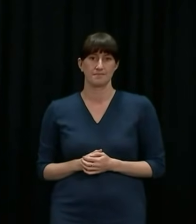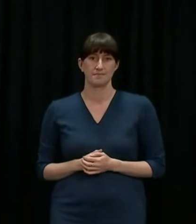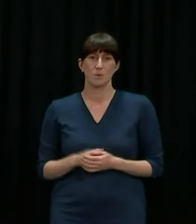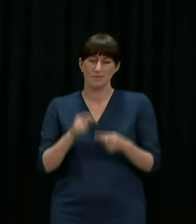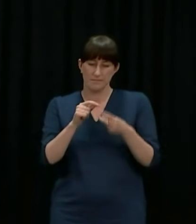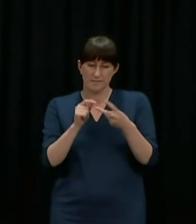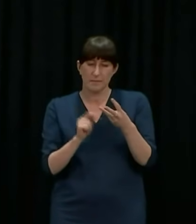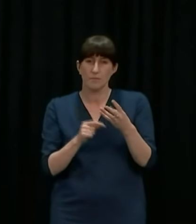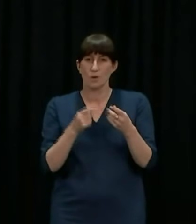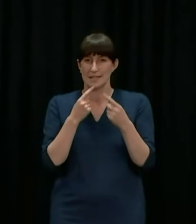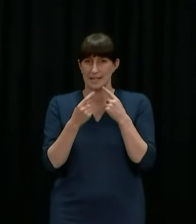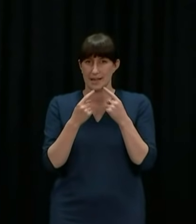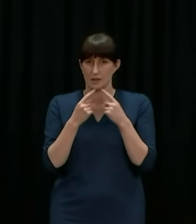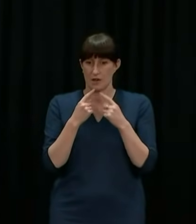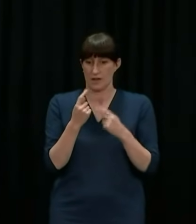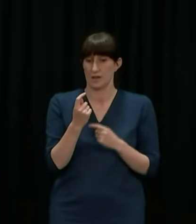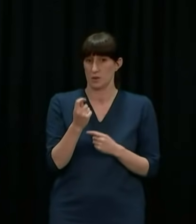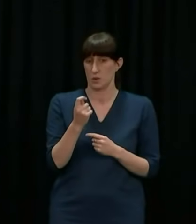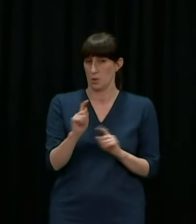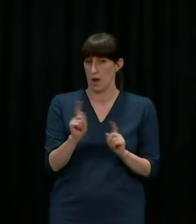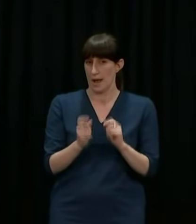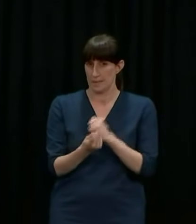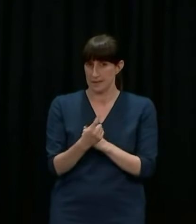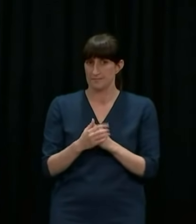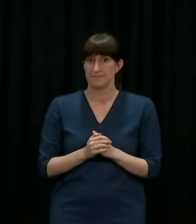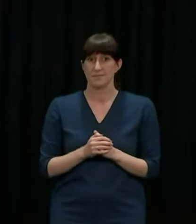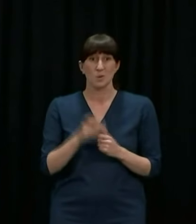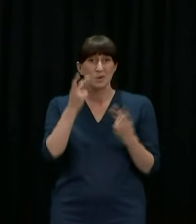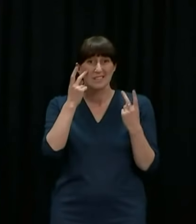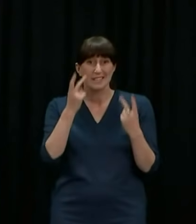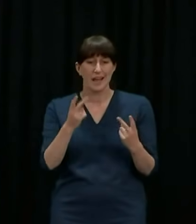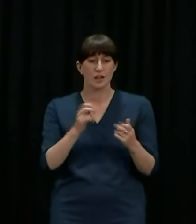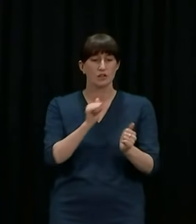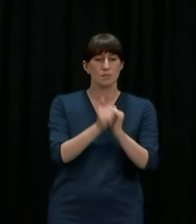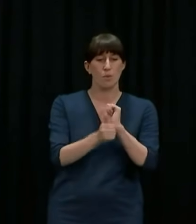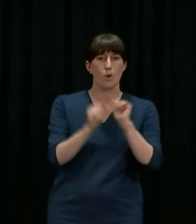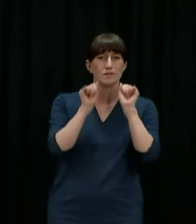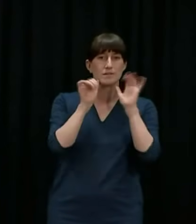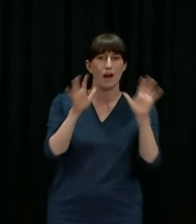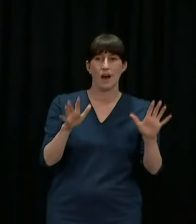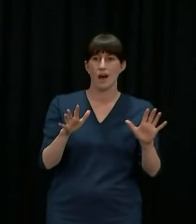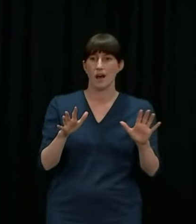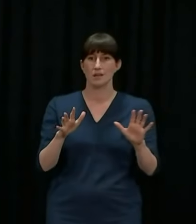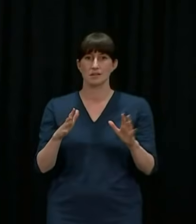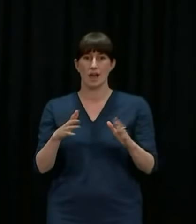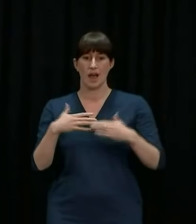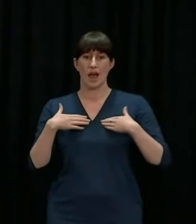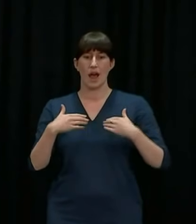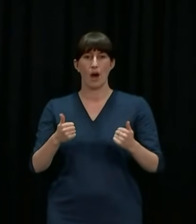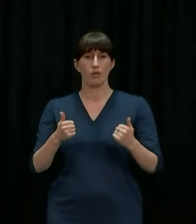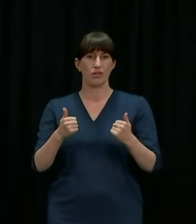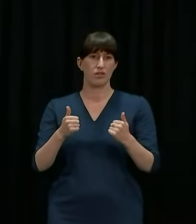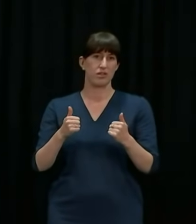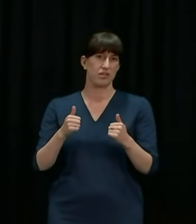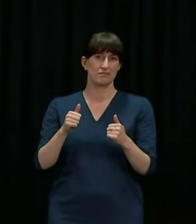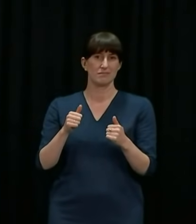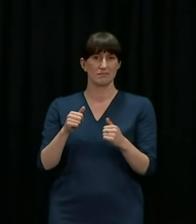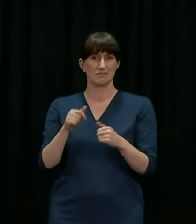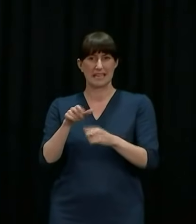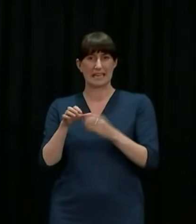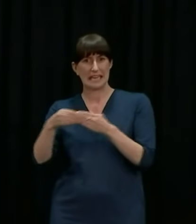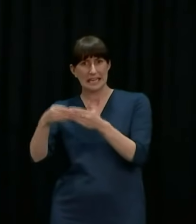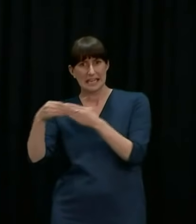details. Over the coming days, you will see sports stars, actors, health professionals, many familiar faces throwing their weight behind the